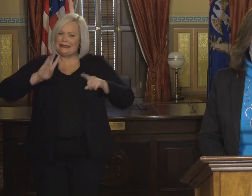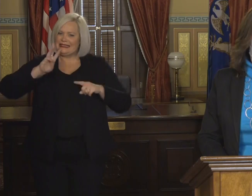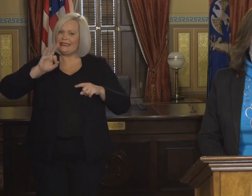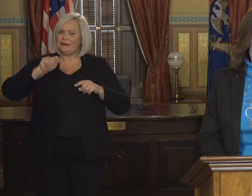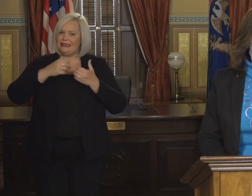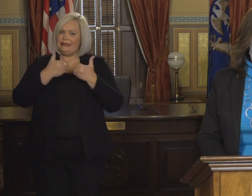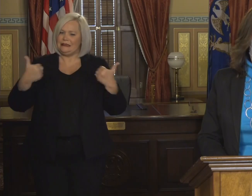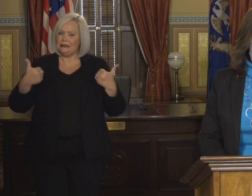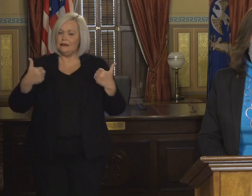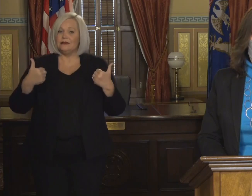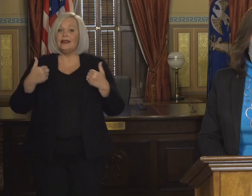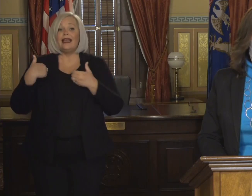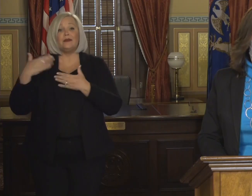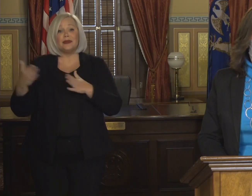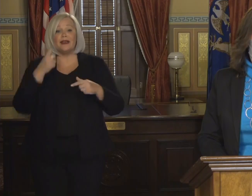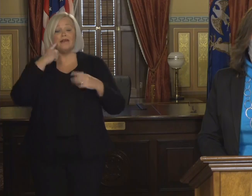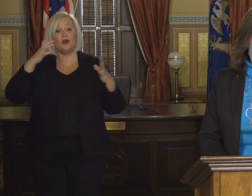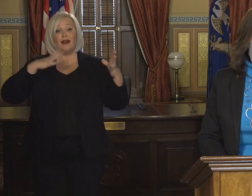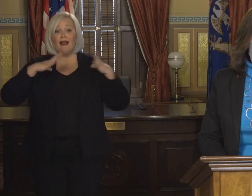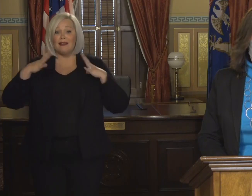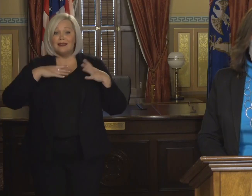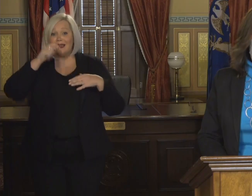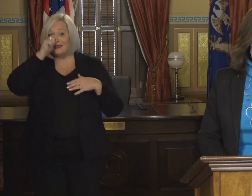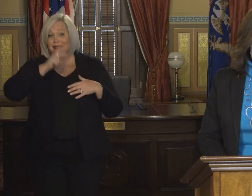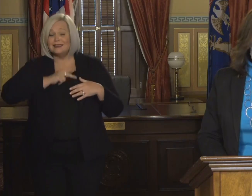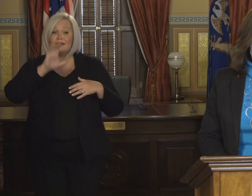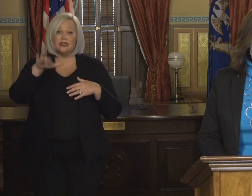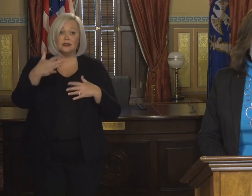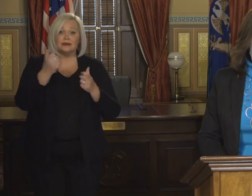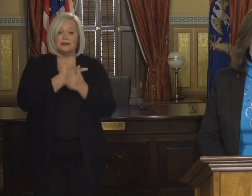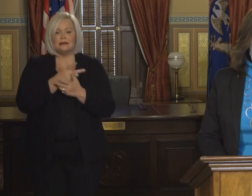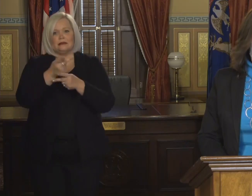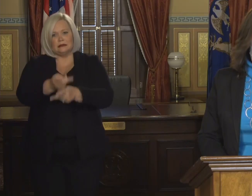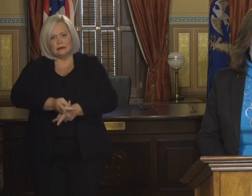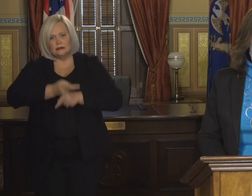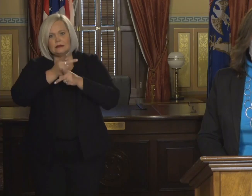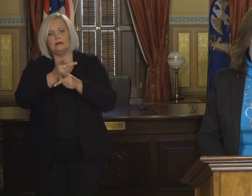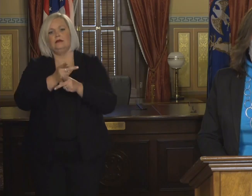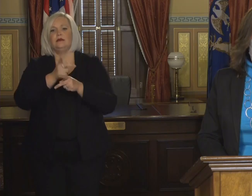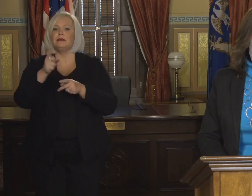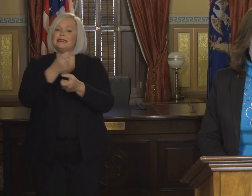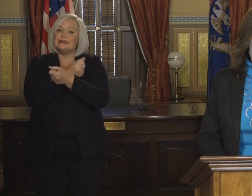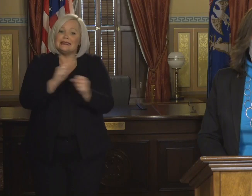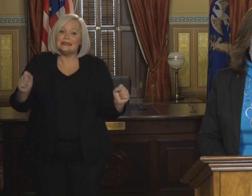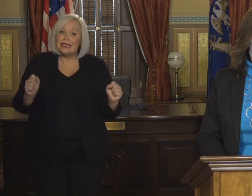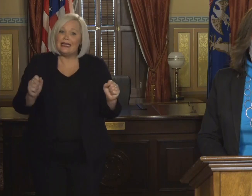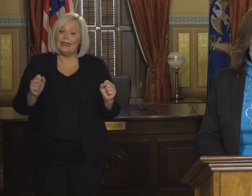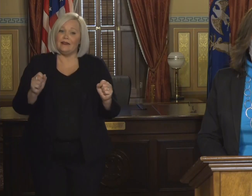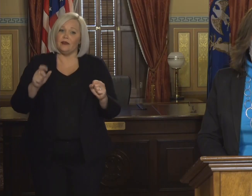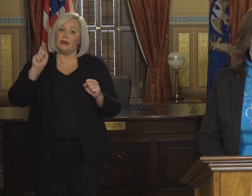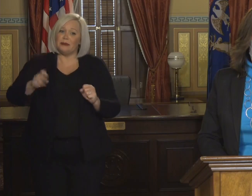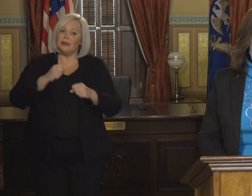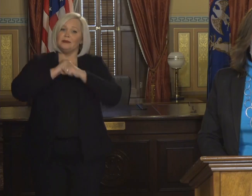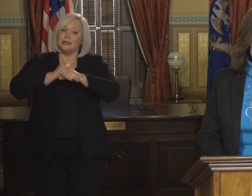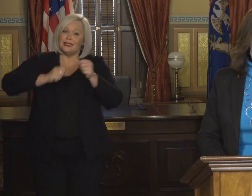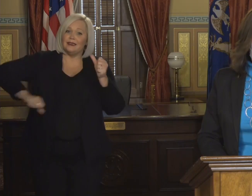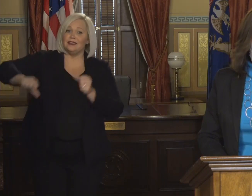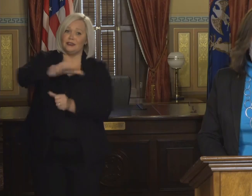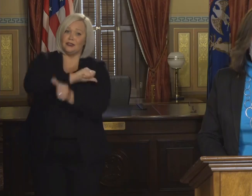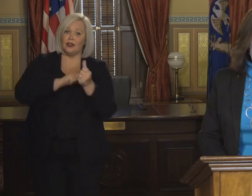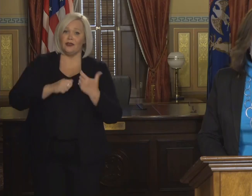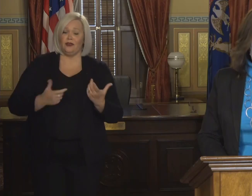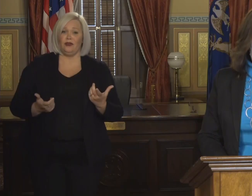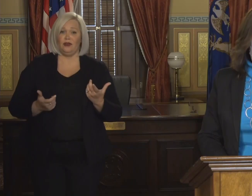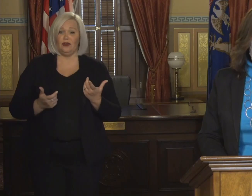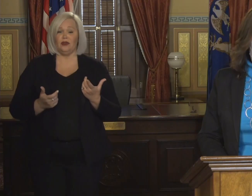have a plan as we go into the holiday or if you're going hunting. We need to stay safe. We need to take actions to keep one another safe. There